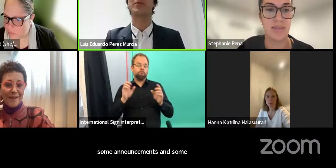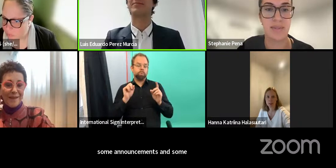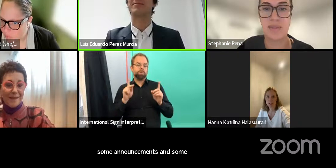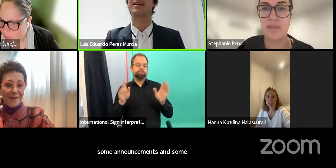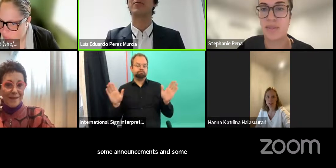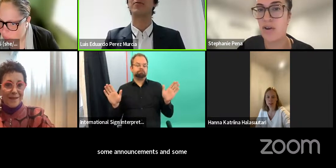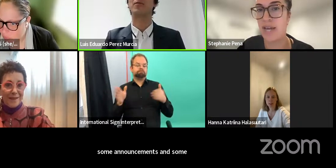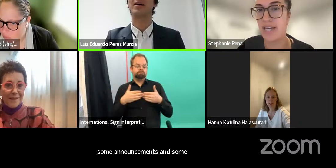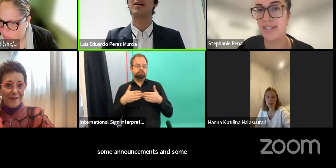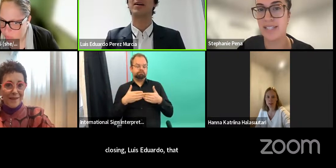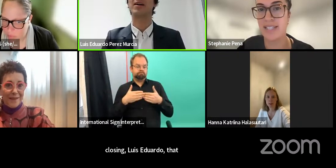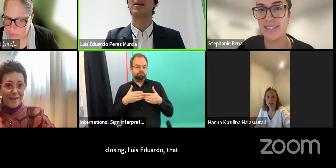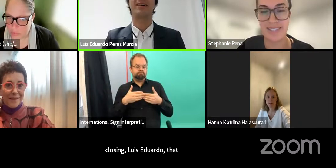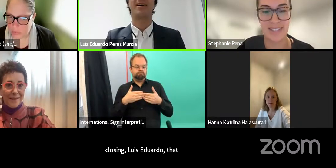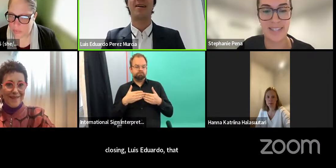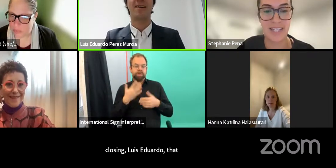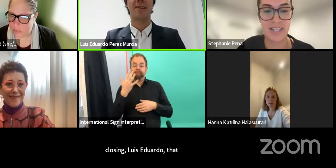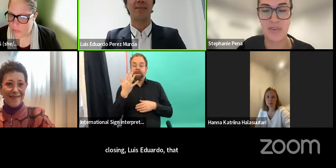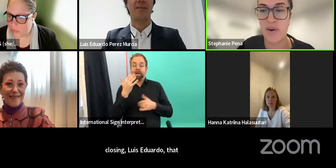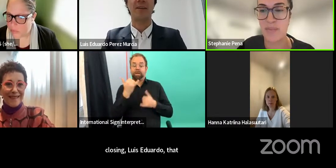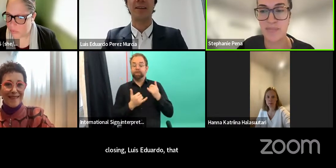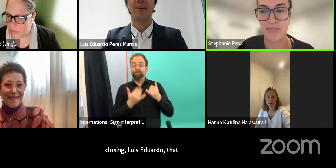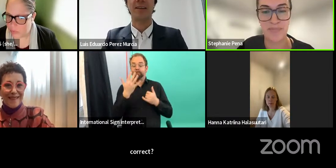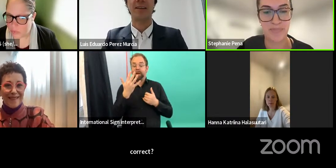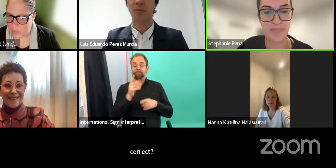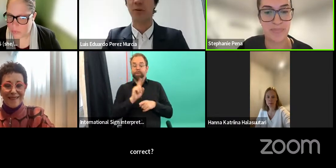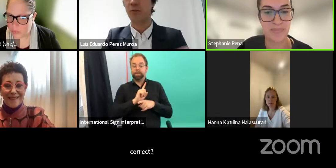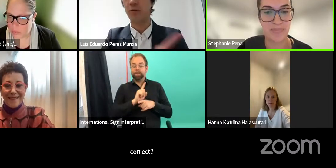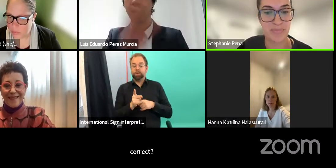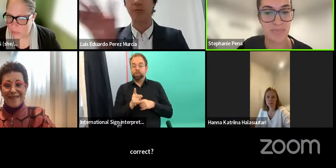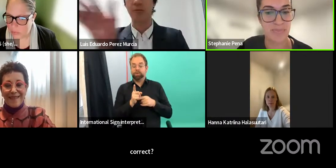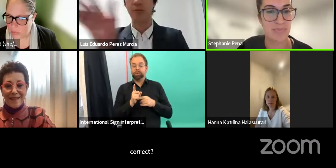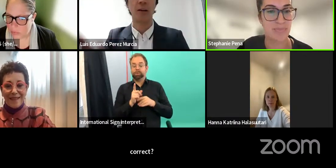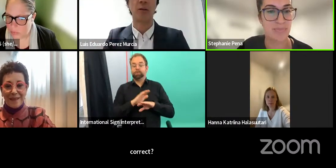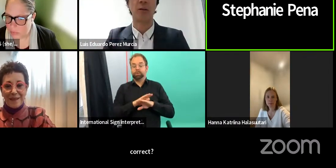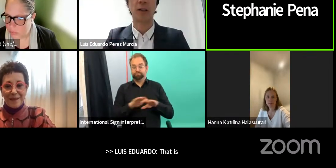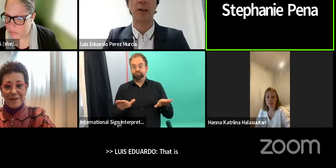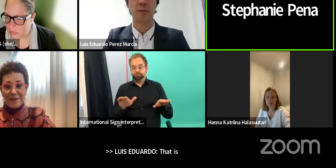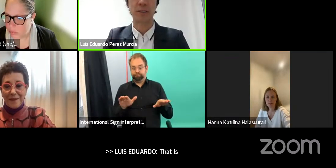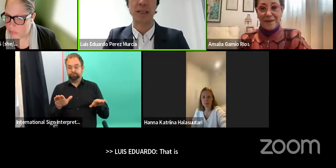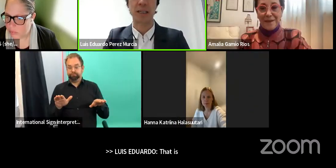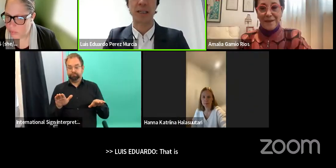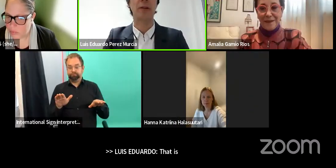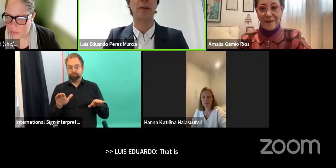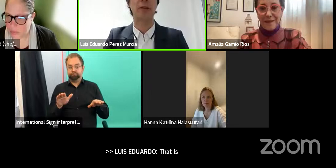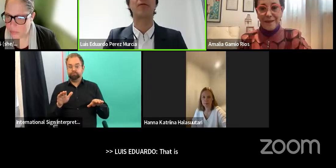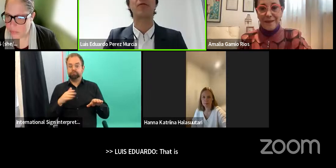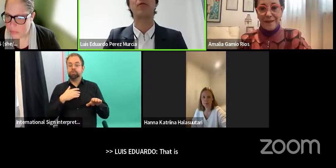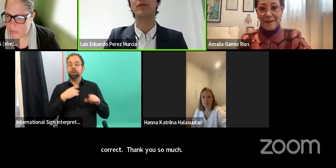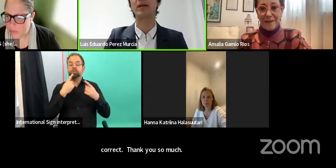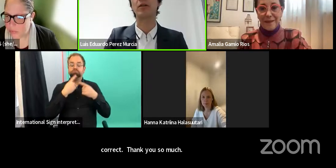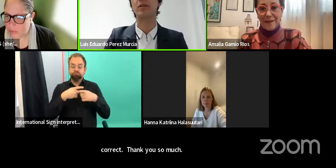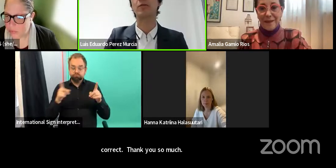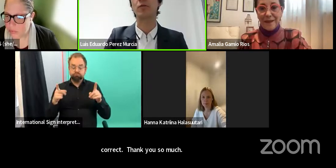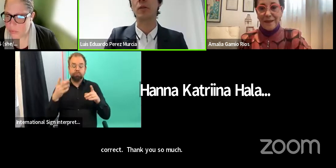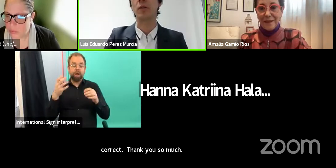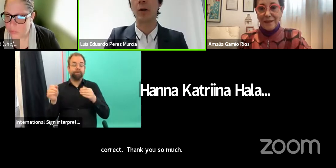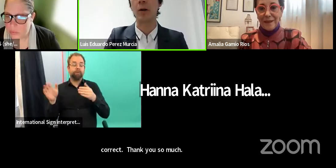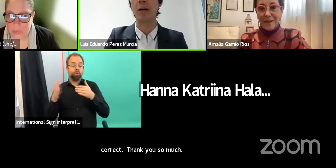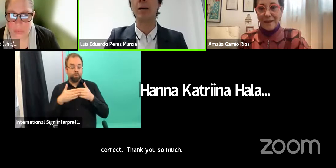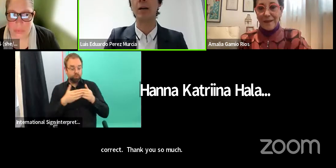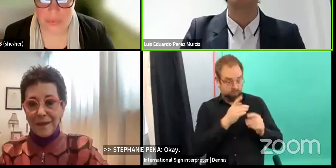That is correct. Thank you so much, Thank you all. Stephanie. So because we are really running out of time, I will leave the floor to my